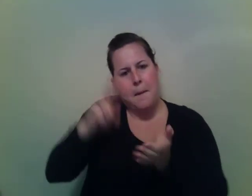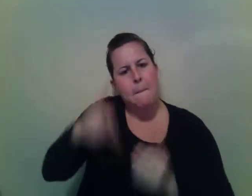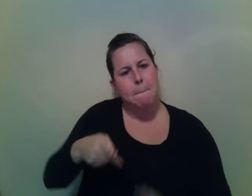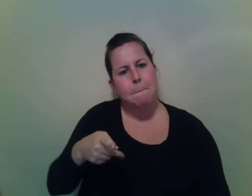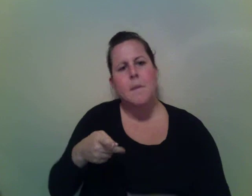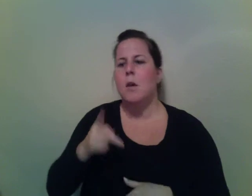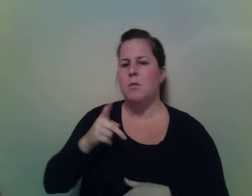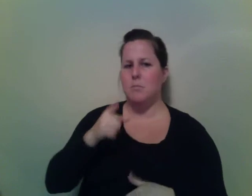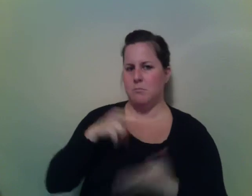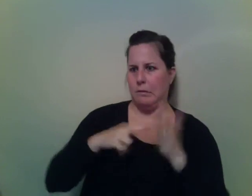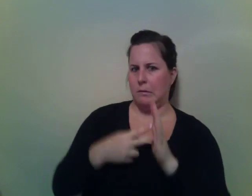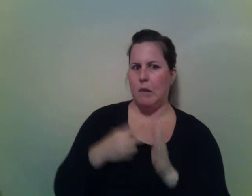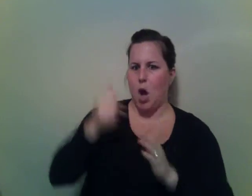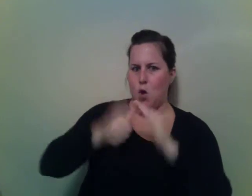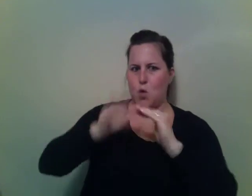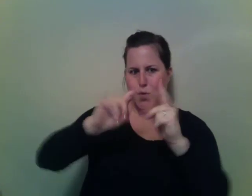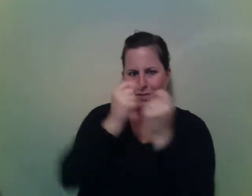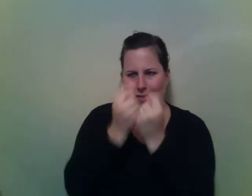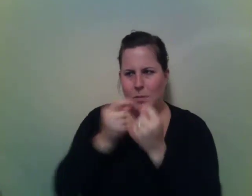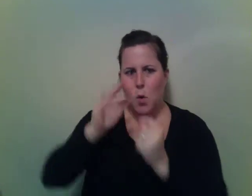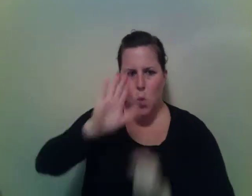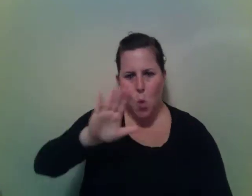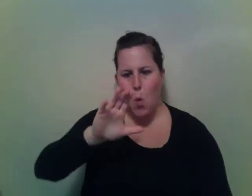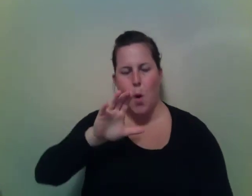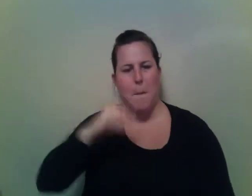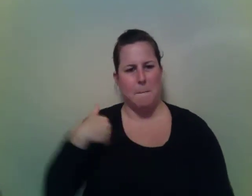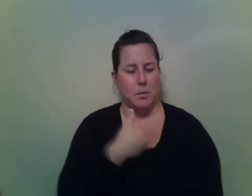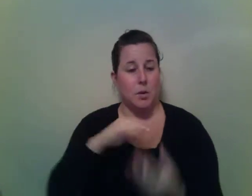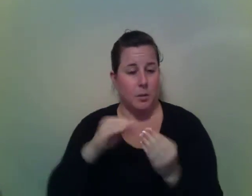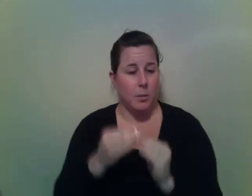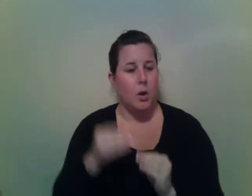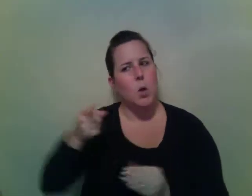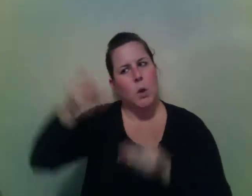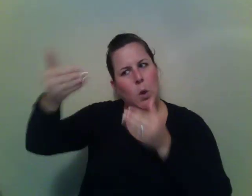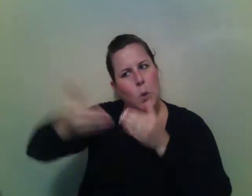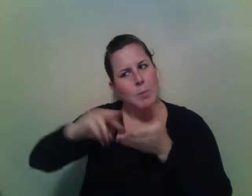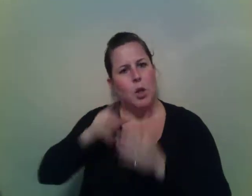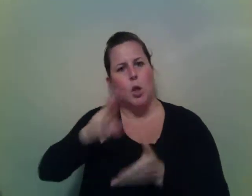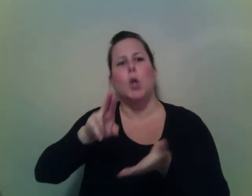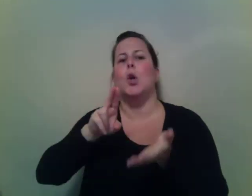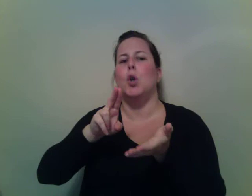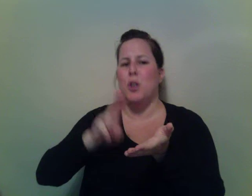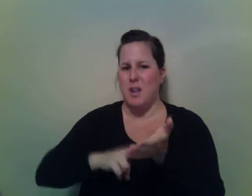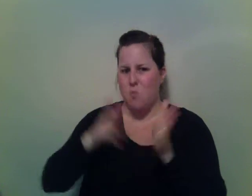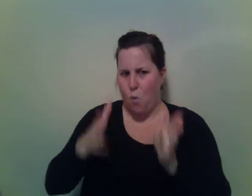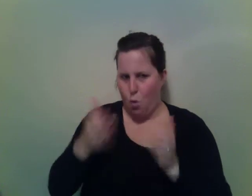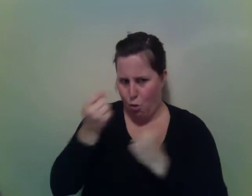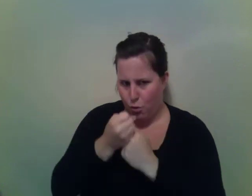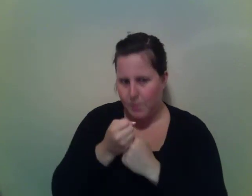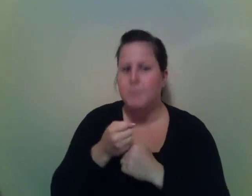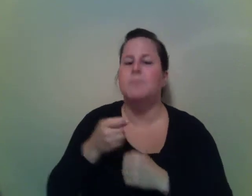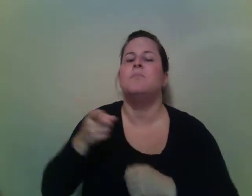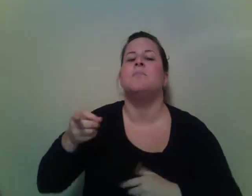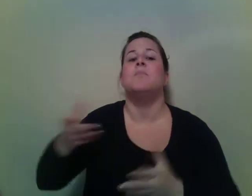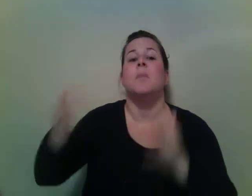number. You introduce them, so you are their enroller. The sponsor is the new distributor's direct upline